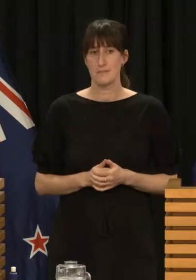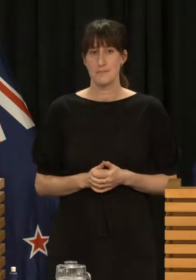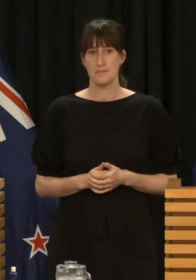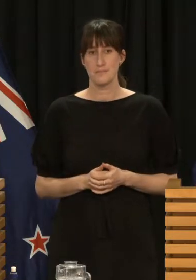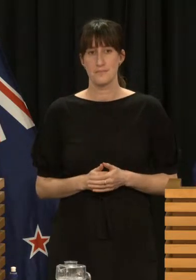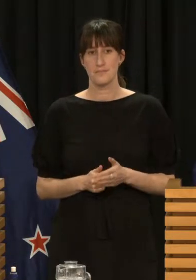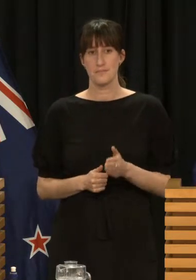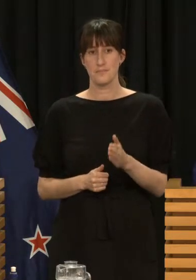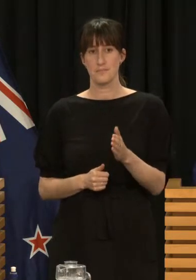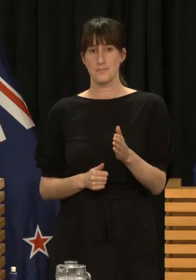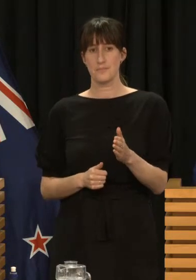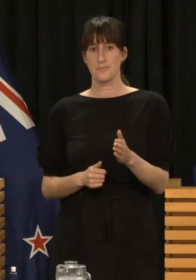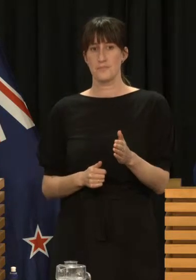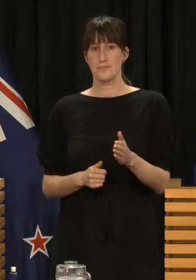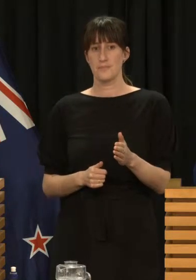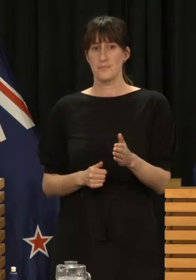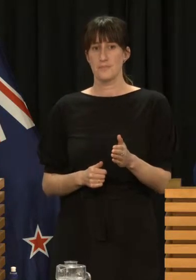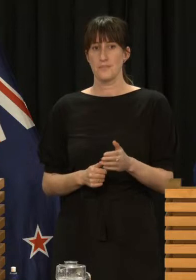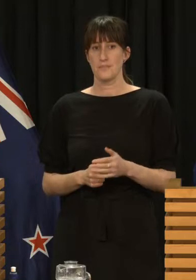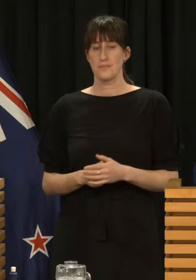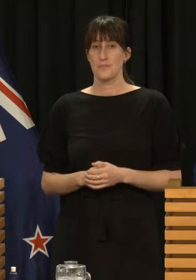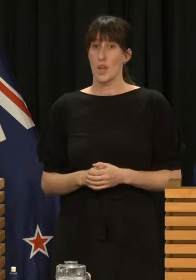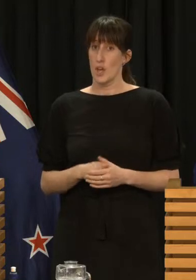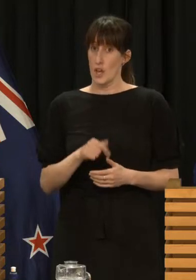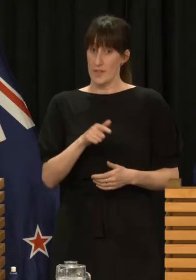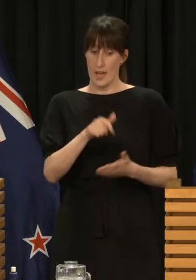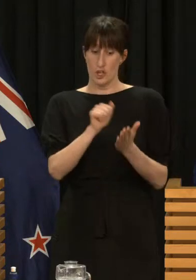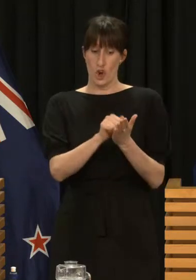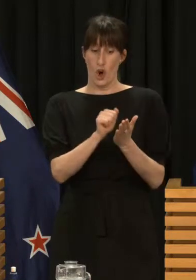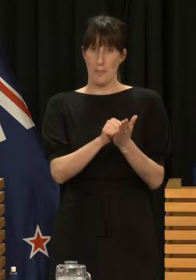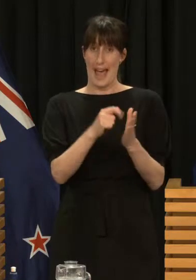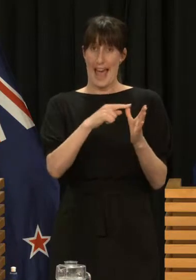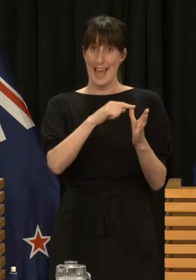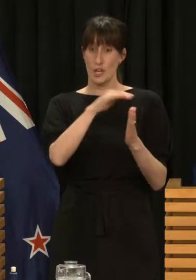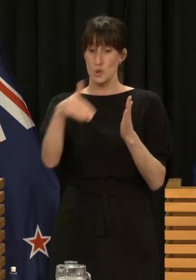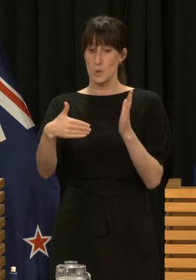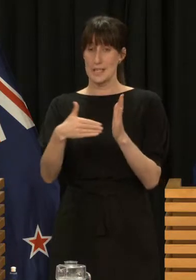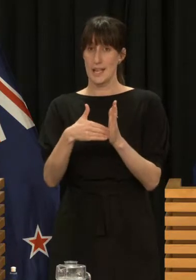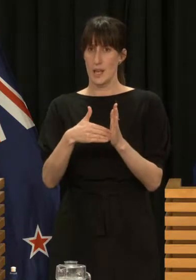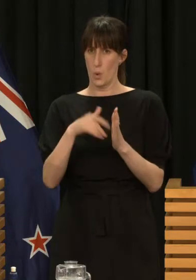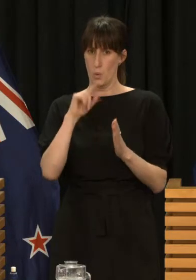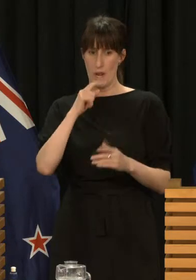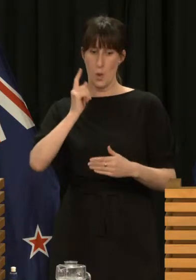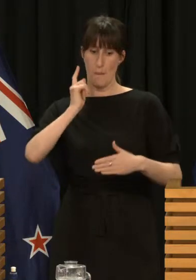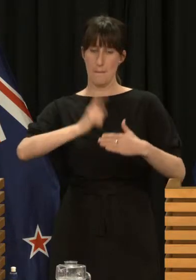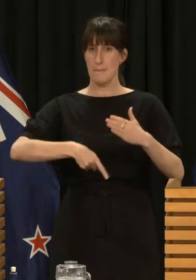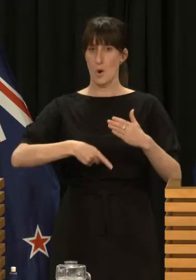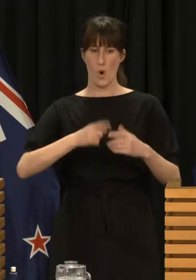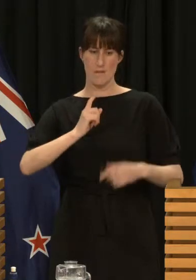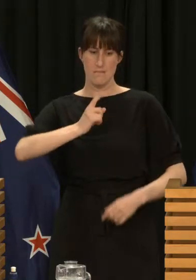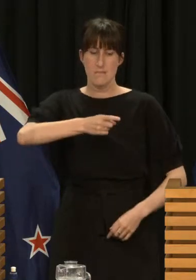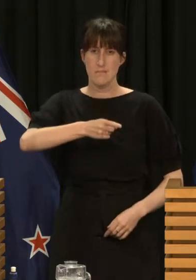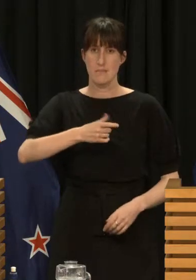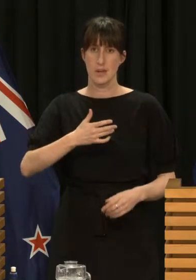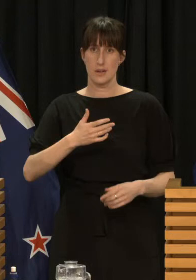considering filing charges or otherwise sanctioning the shop manager in this case? That's not a decision for me. Up the back. Why